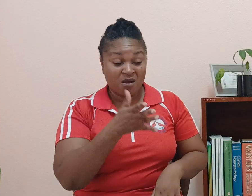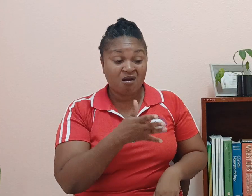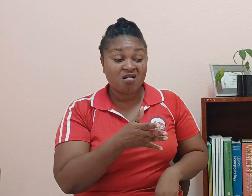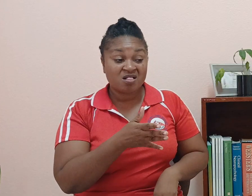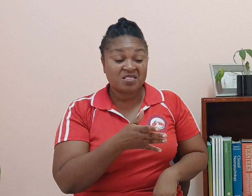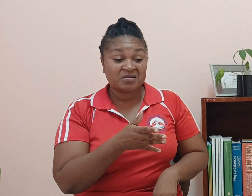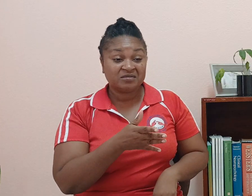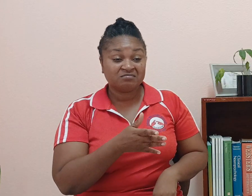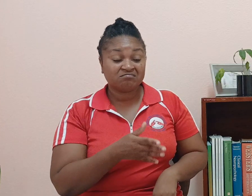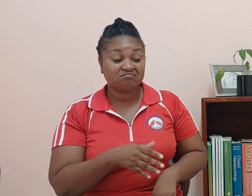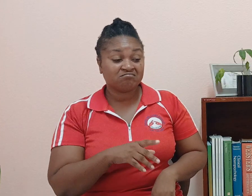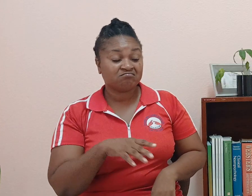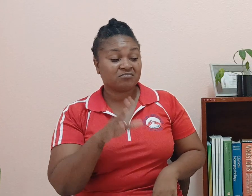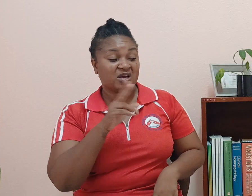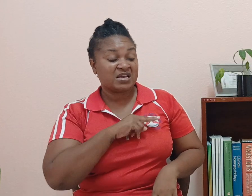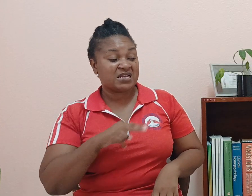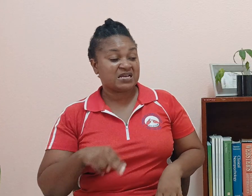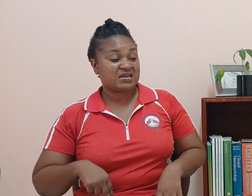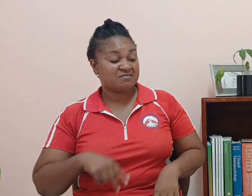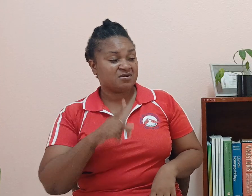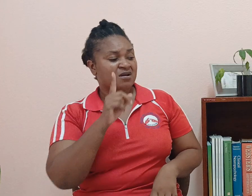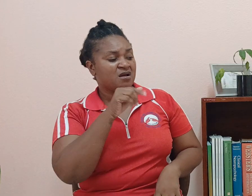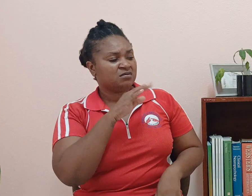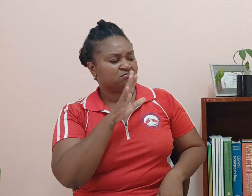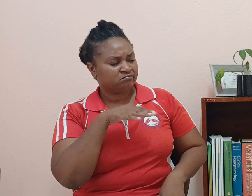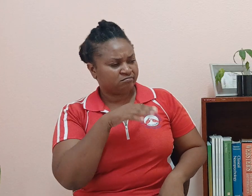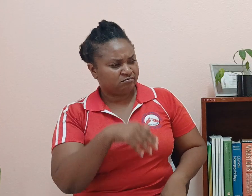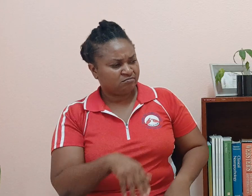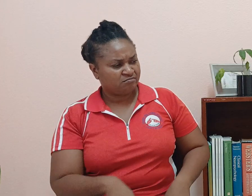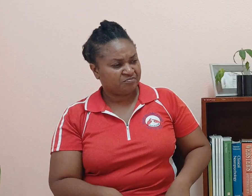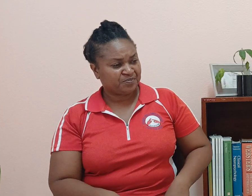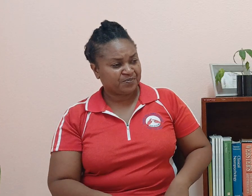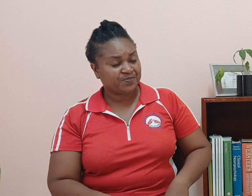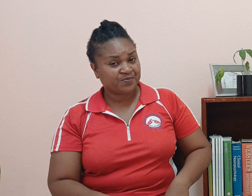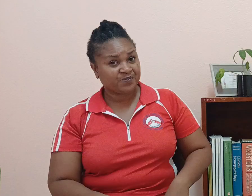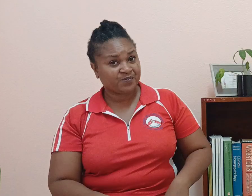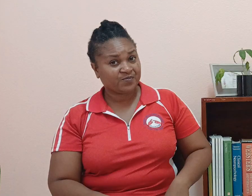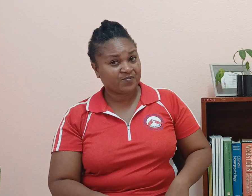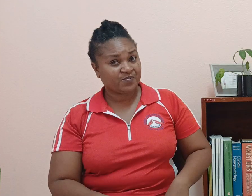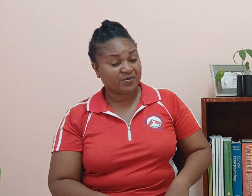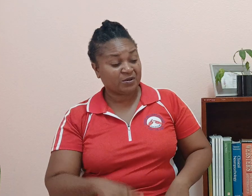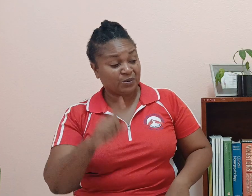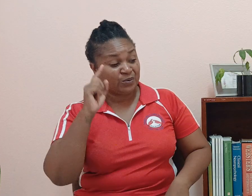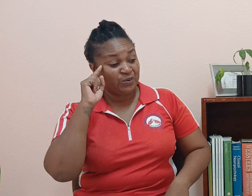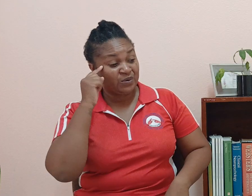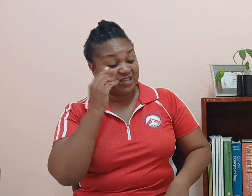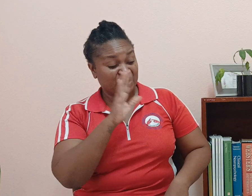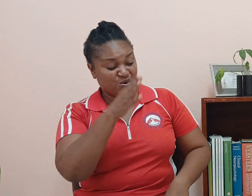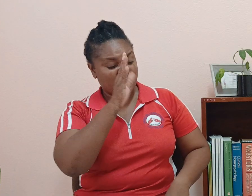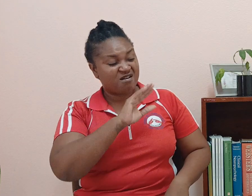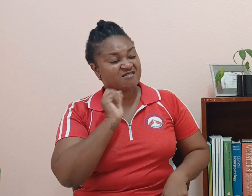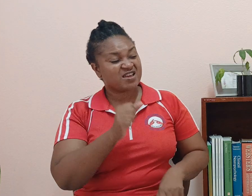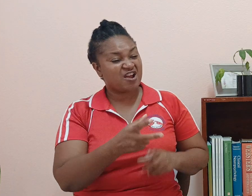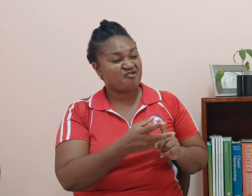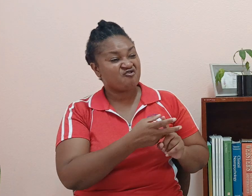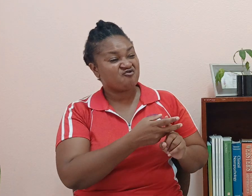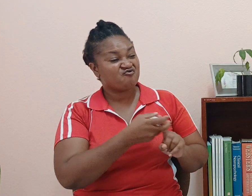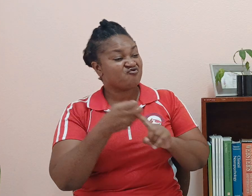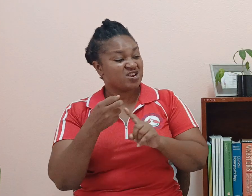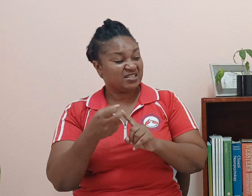He asked them if they thought that their God would rescue them if he did